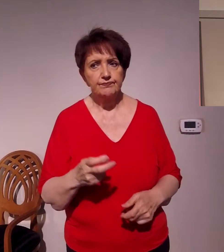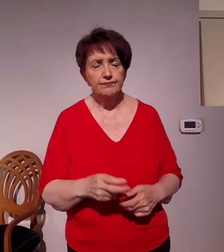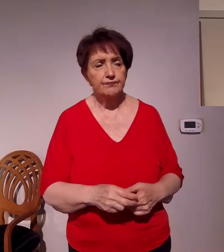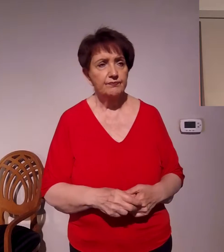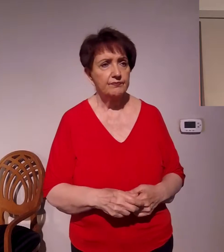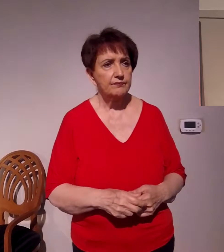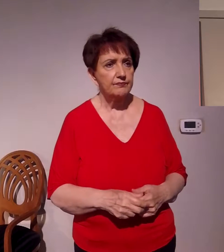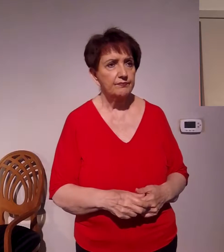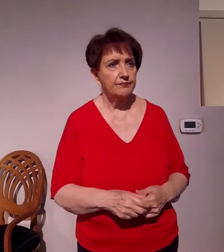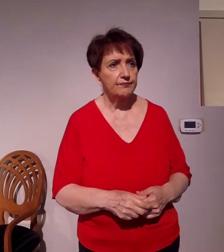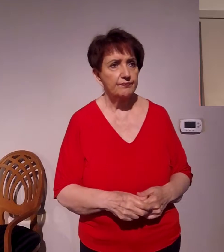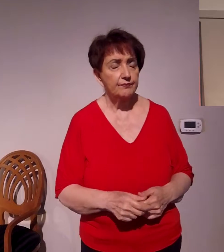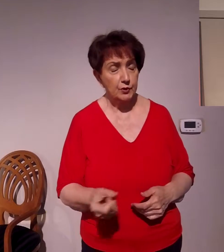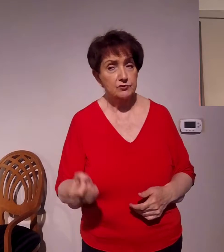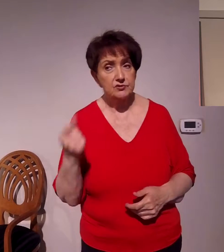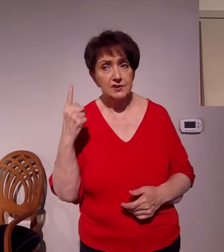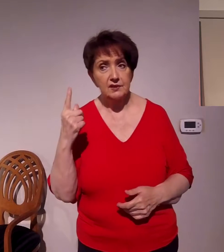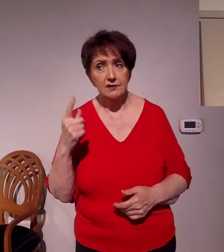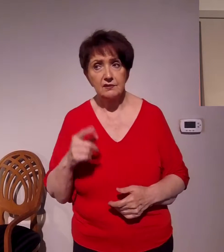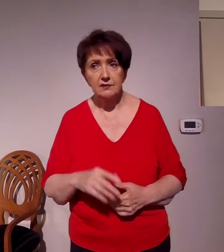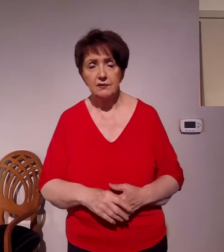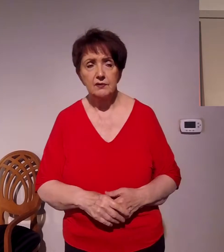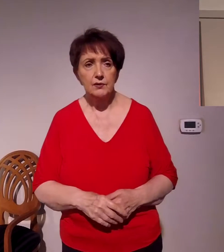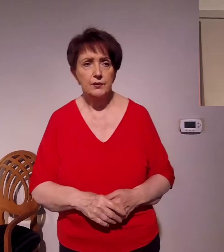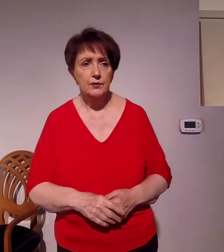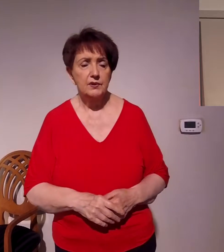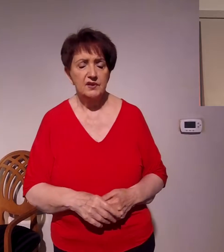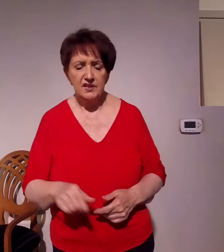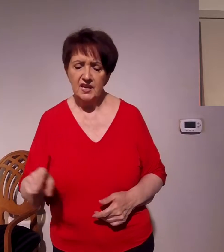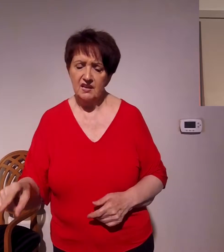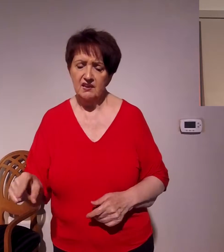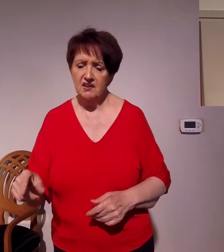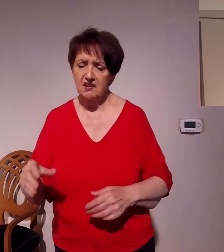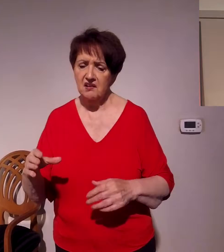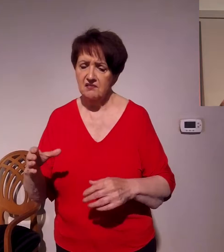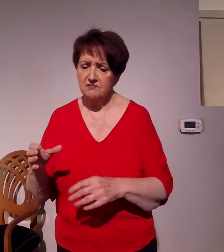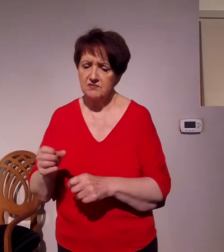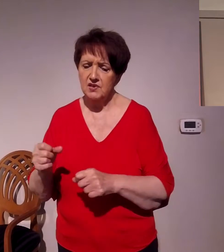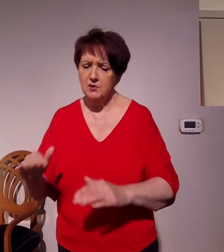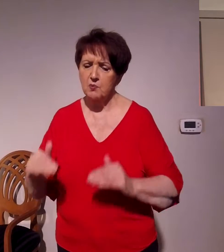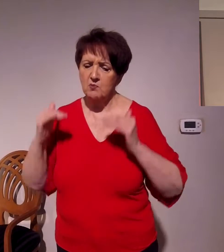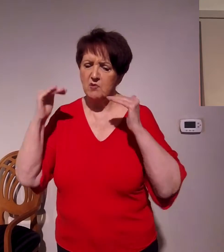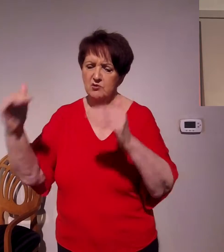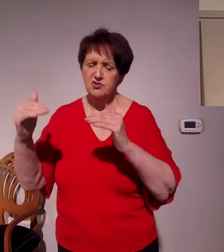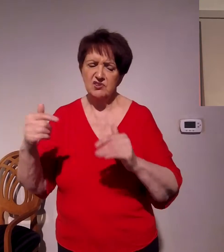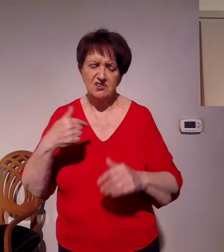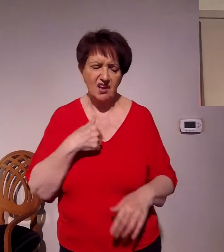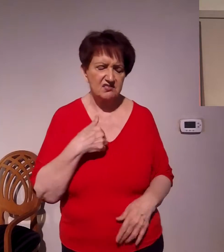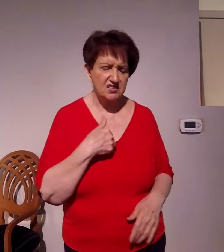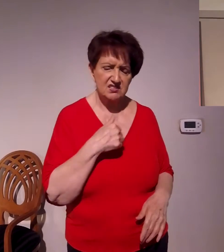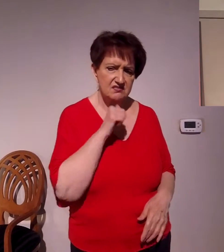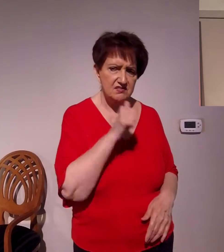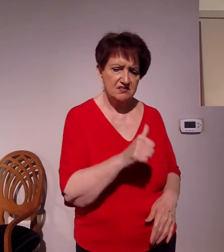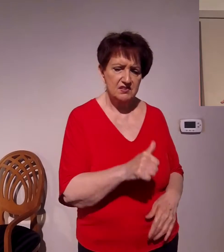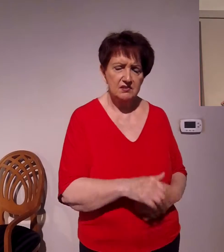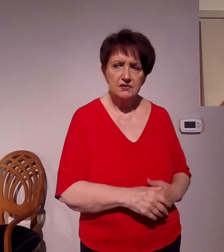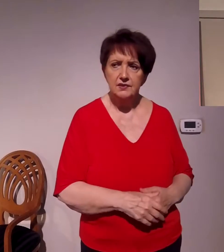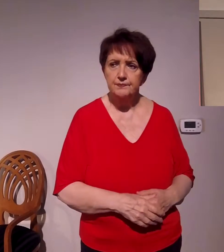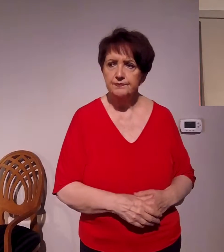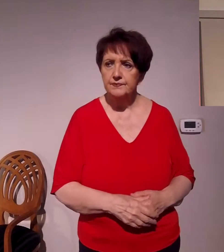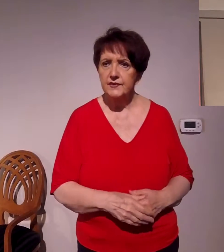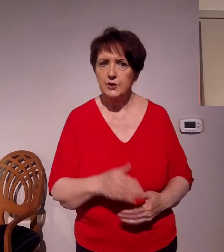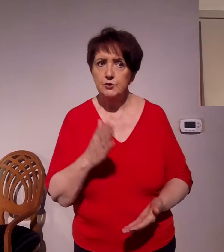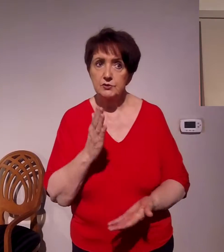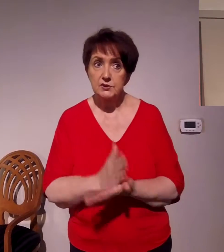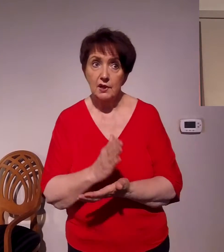You see, it's like, well, he got the promotion and I didn't. Or whatever, can we stop that?